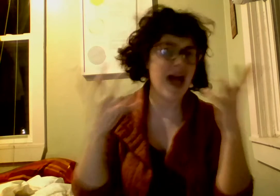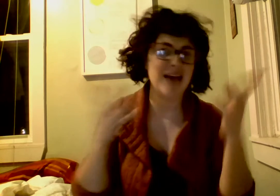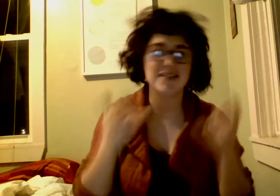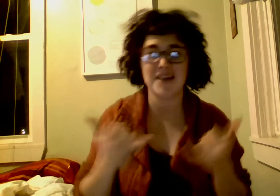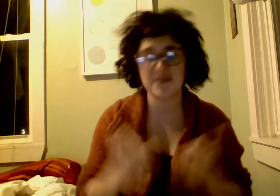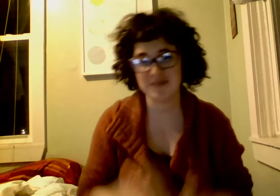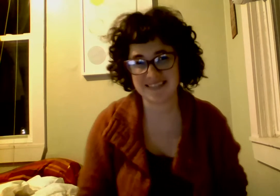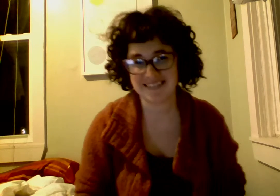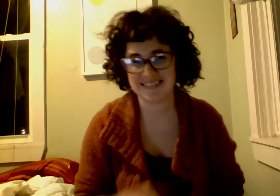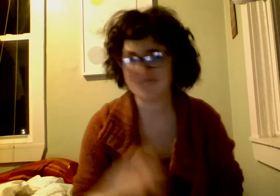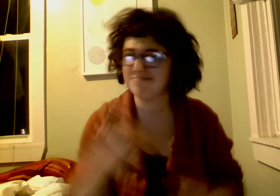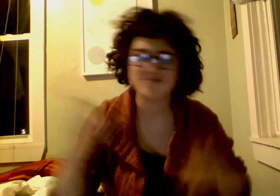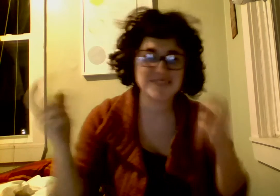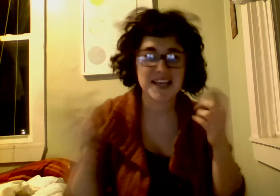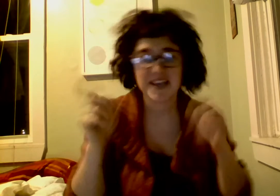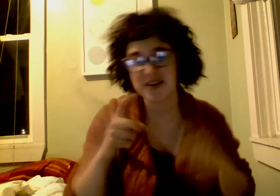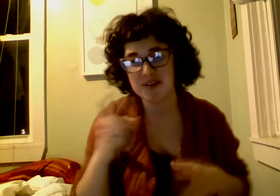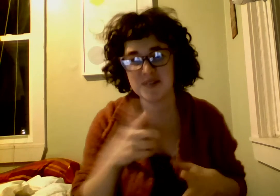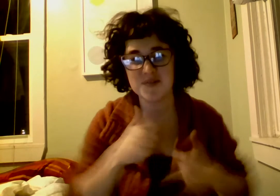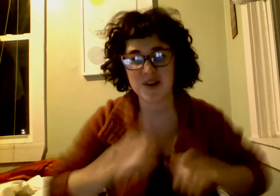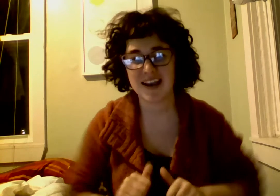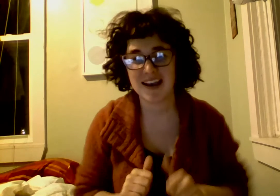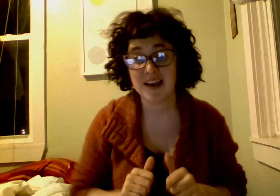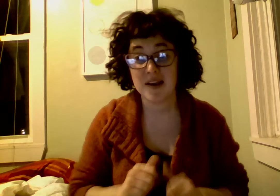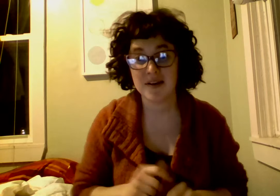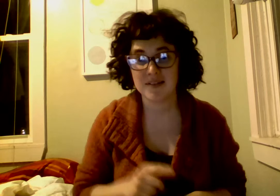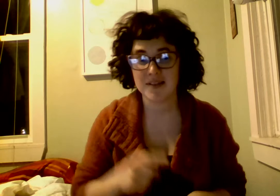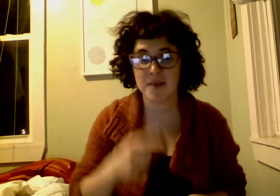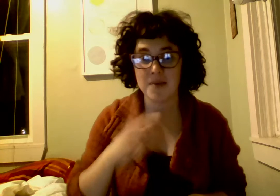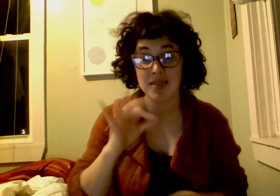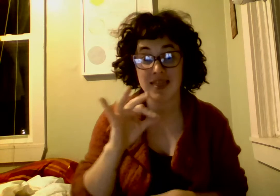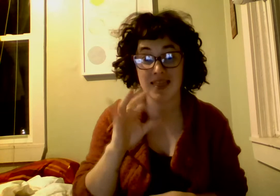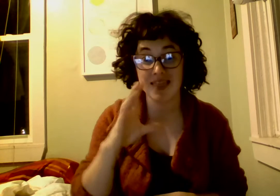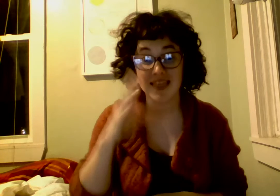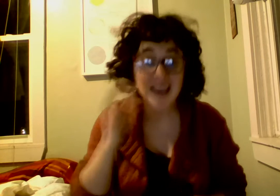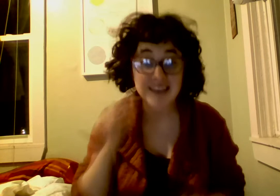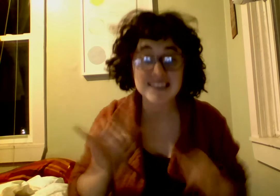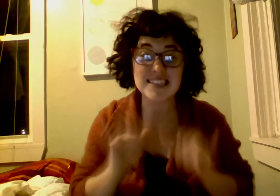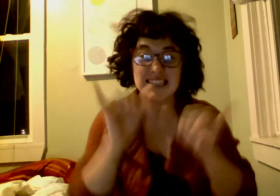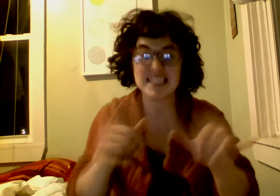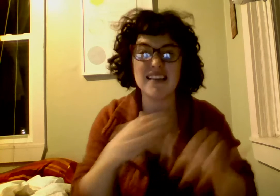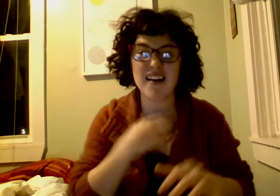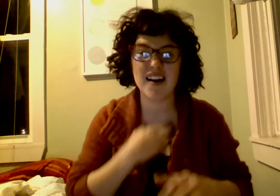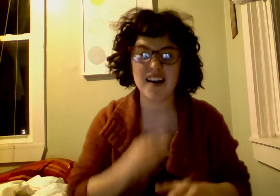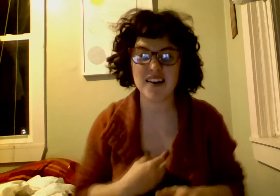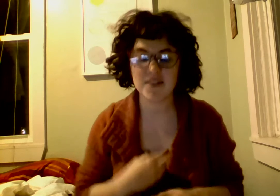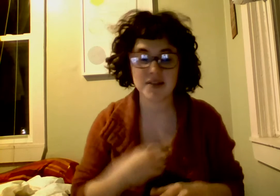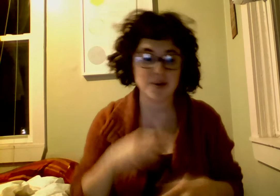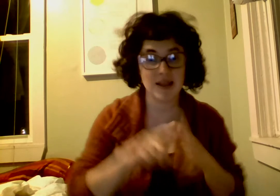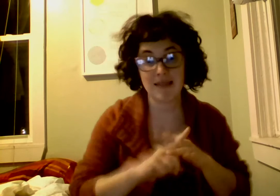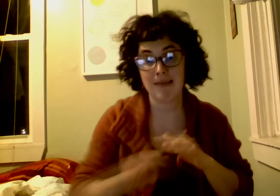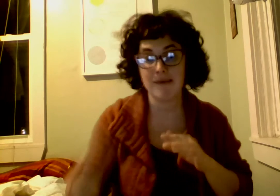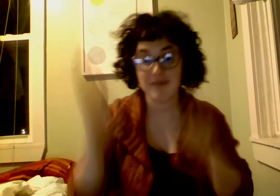Gotta get into it. But he was still hungry, so he walked on out the house and down the road until he